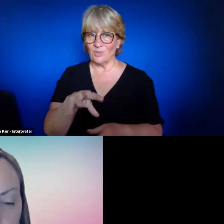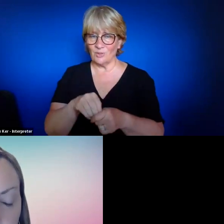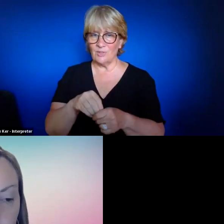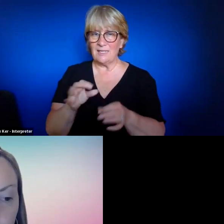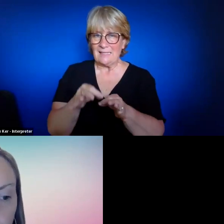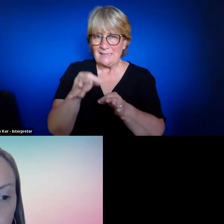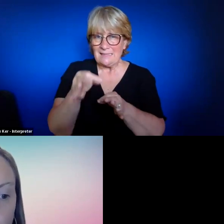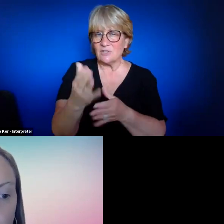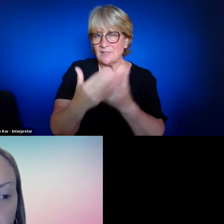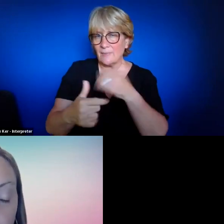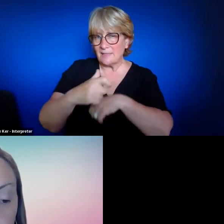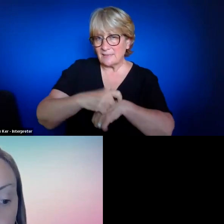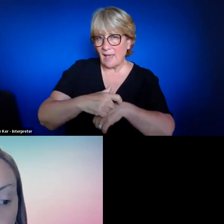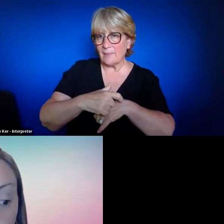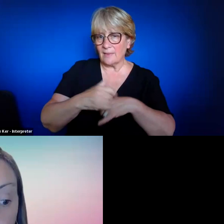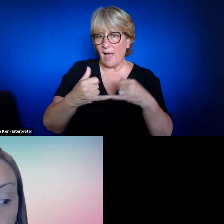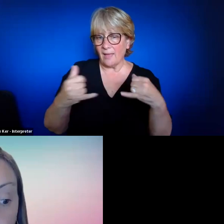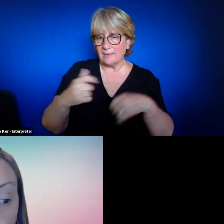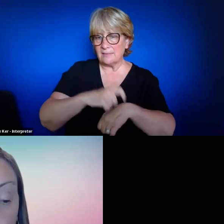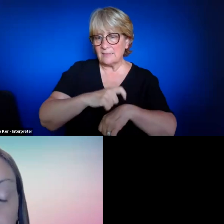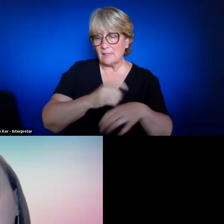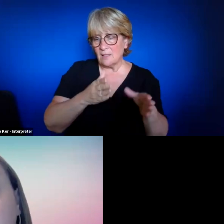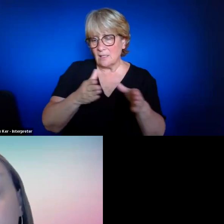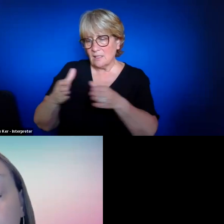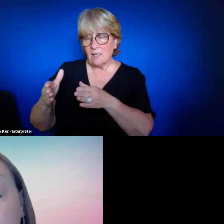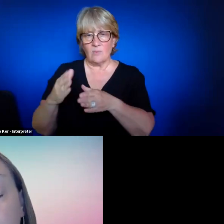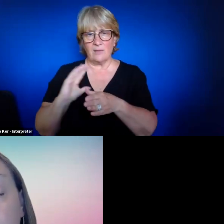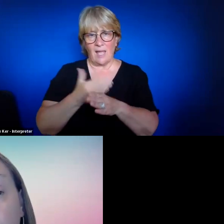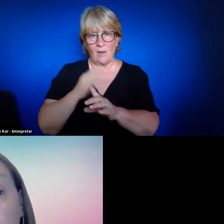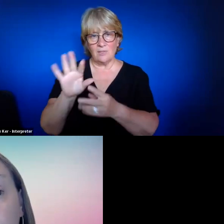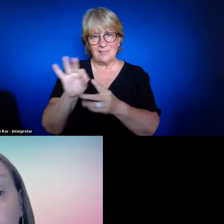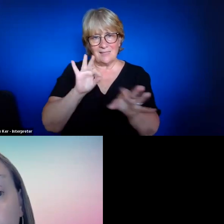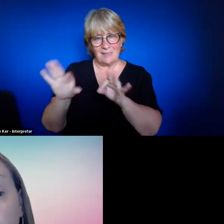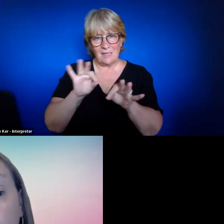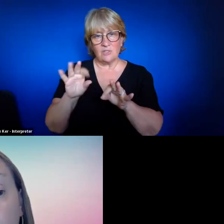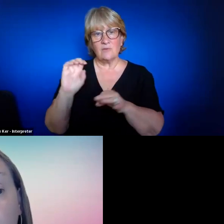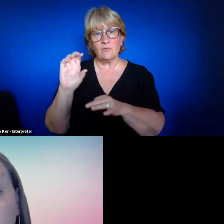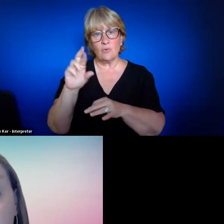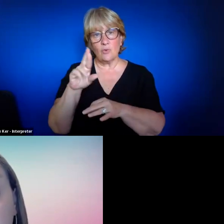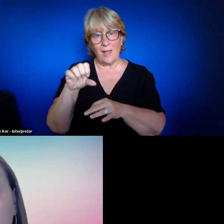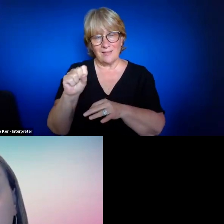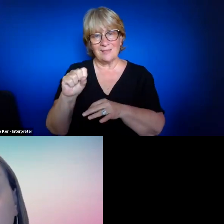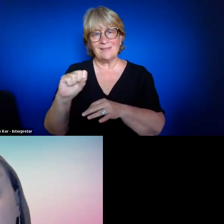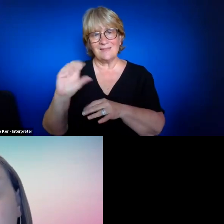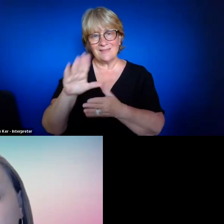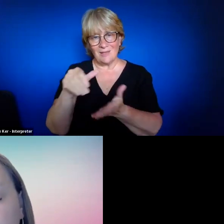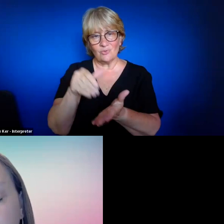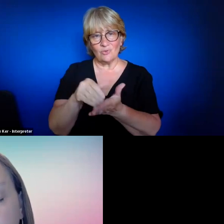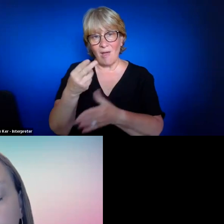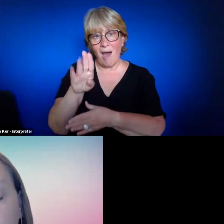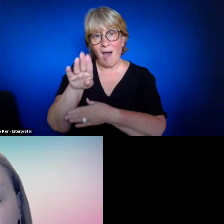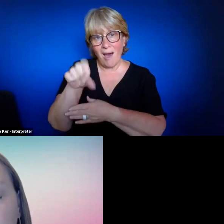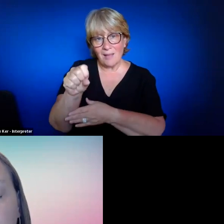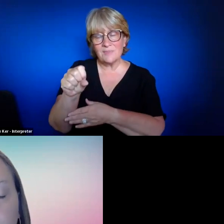extension of some of the timelines around our designation of crisis center hub. So